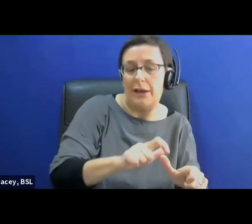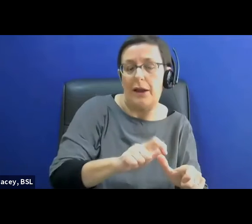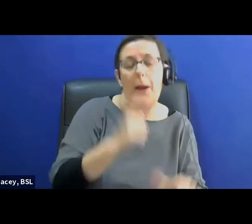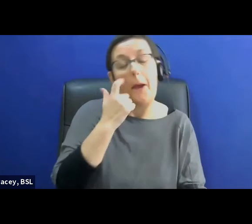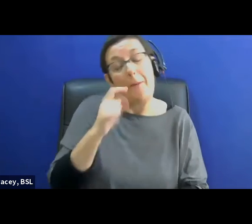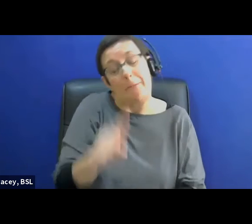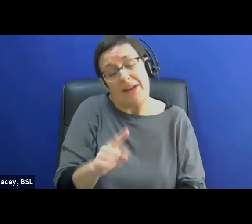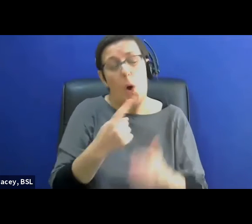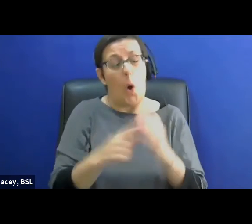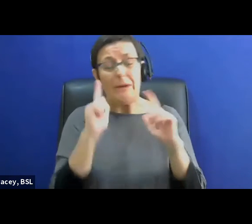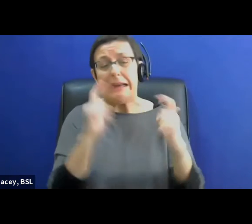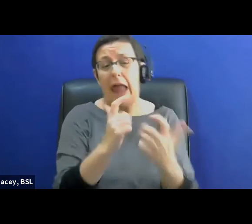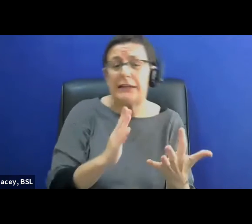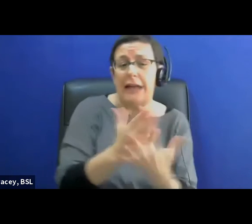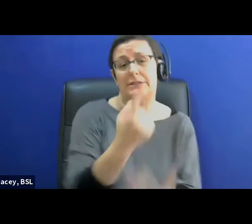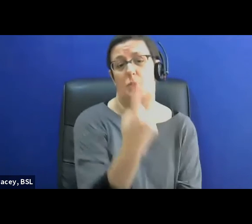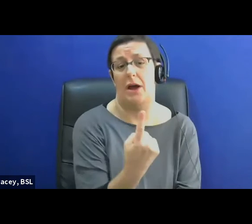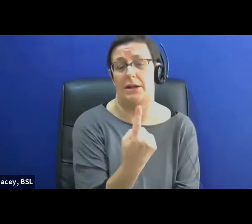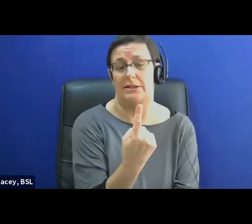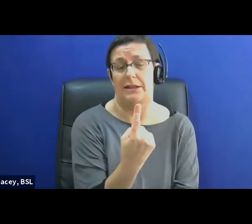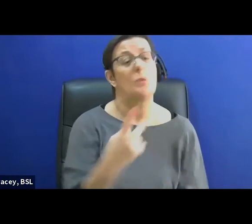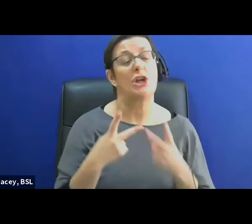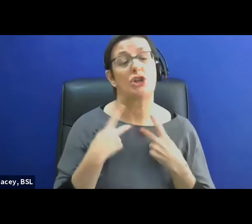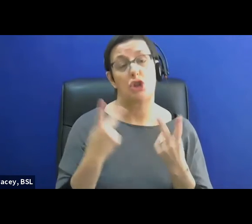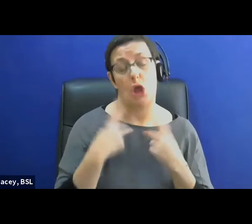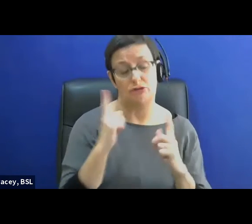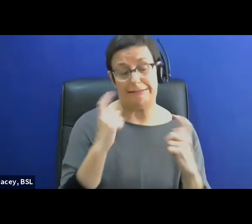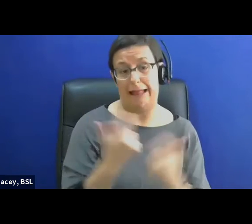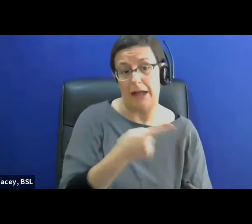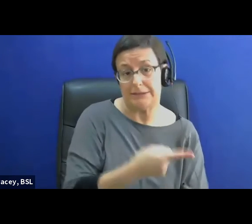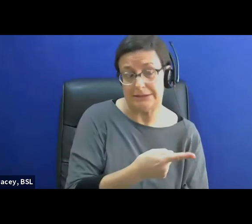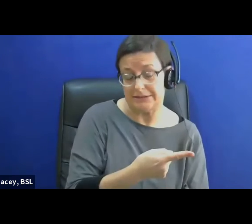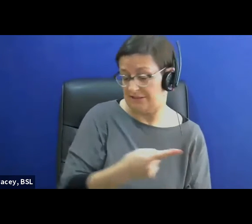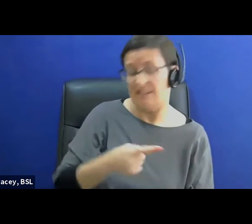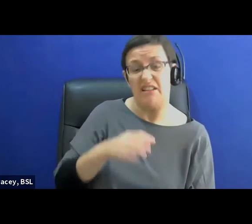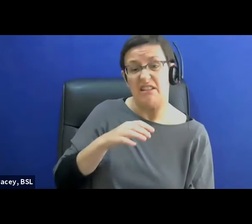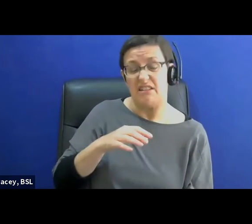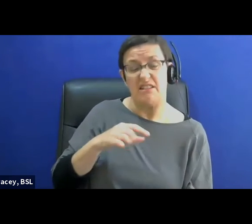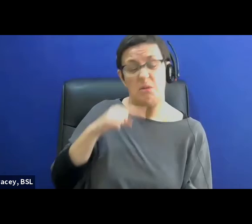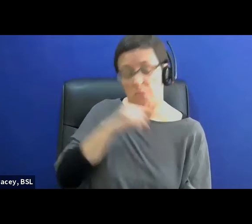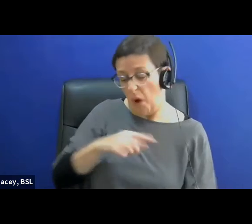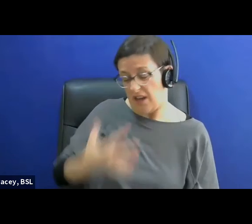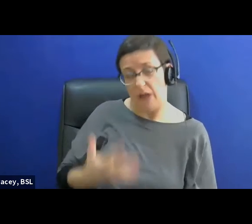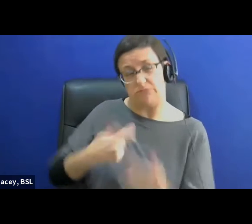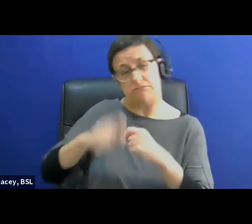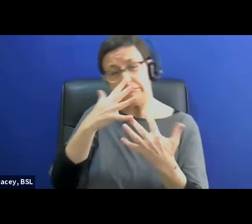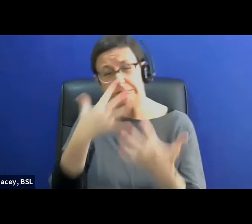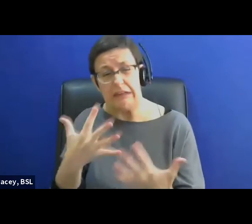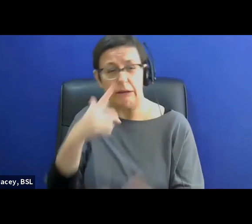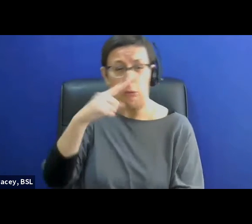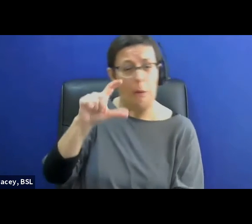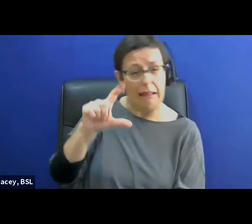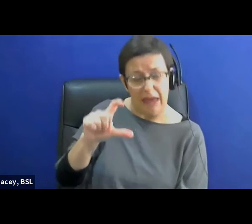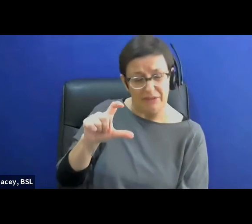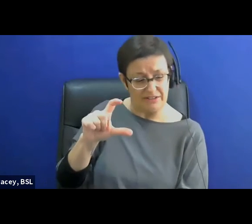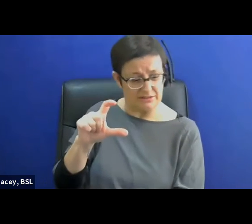classroom he could still get into was the nursery classroom. And this guy was now 10, 11. So really, did he want to be in